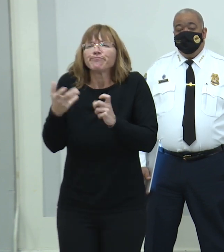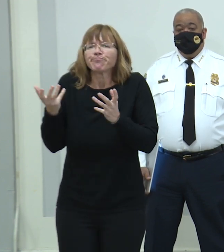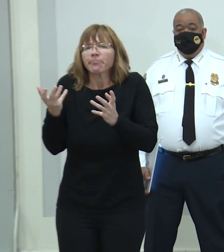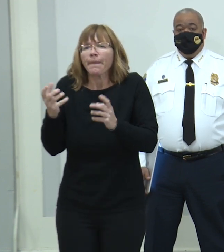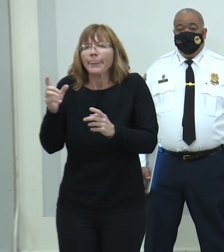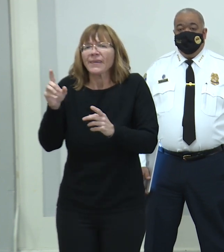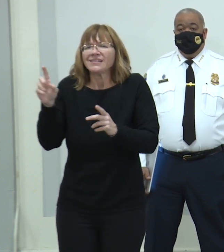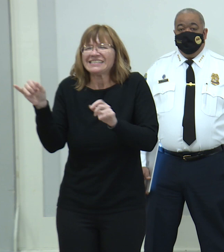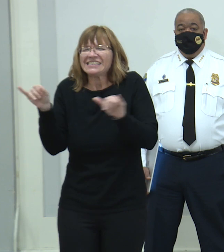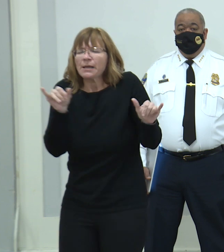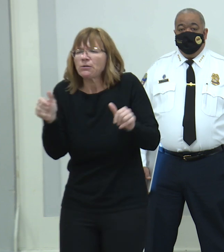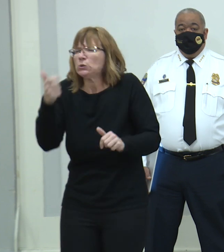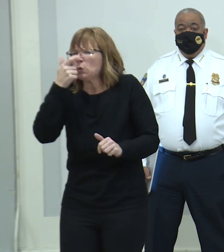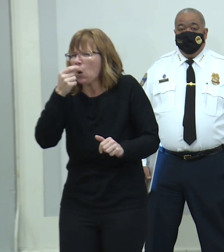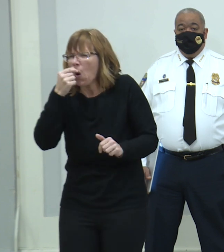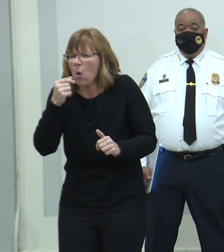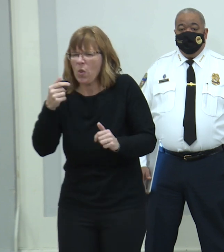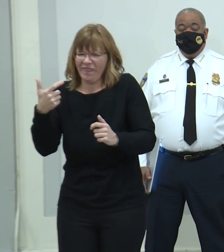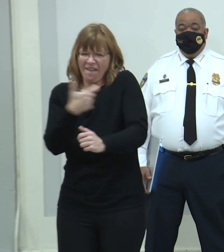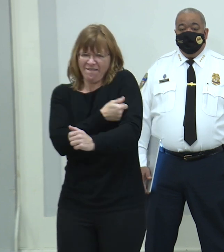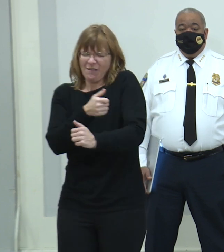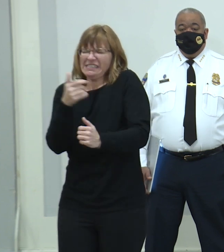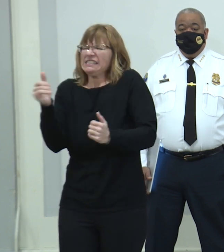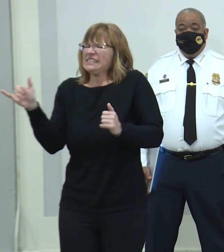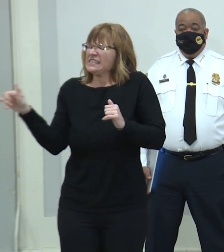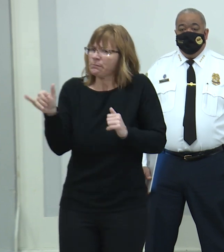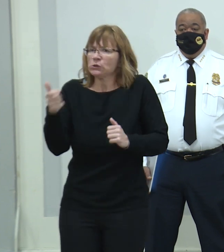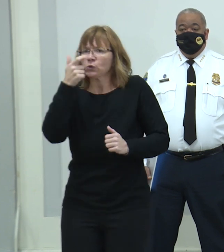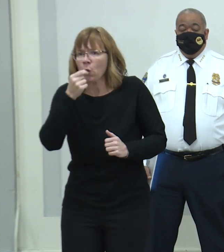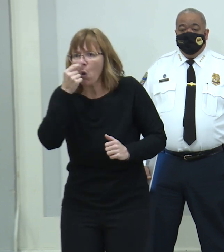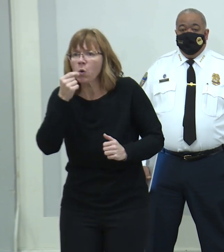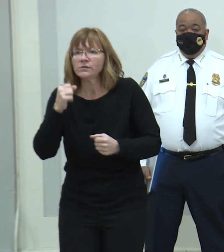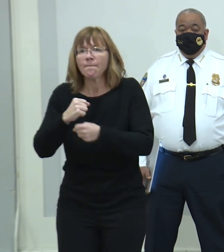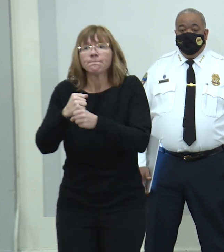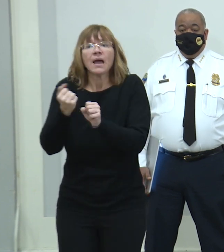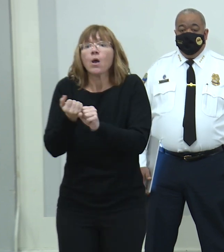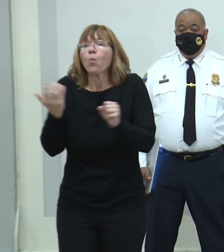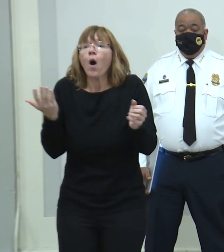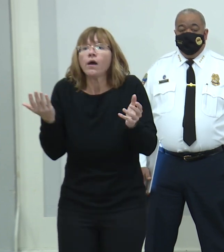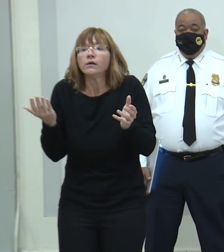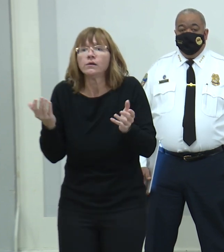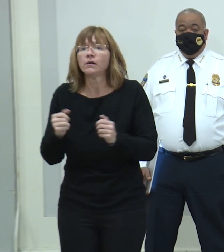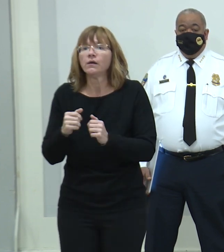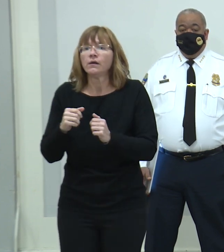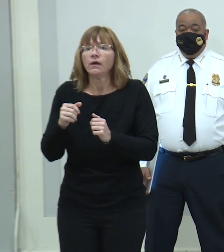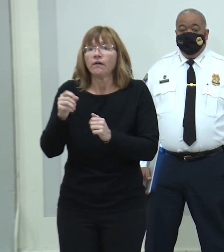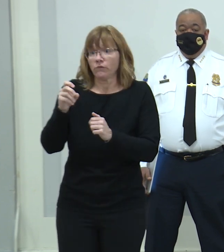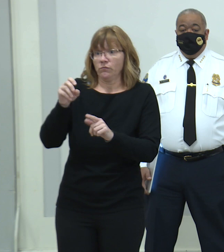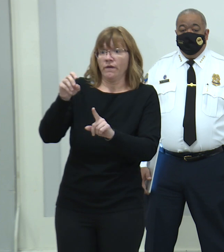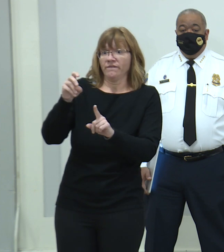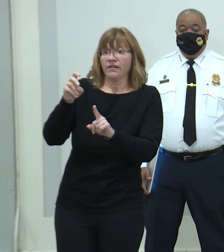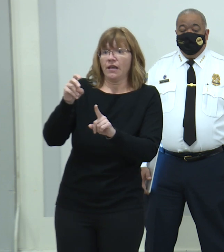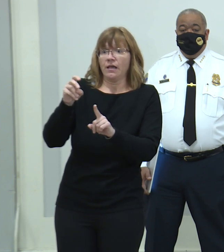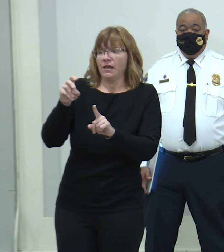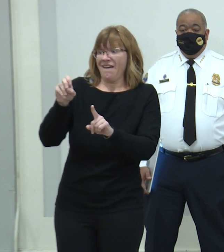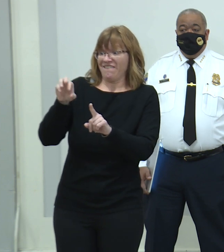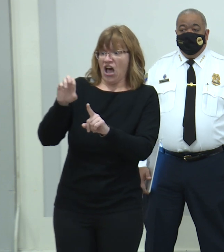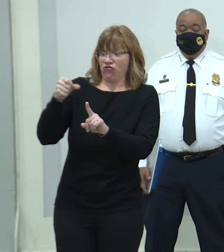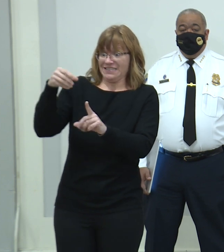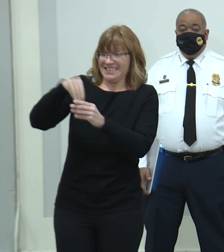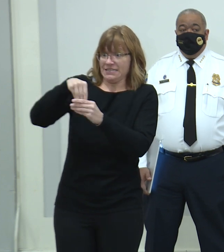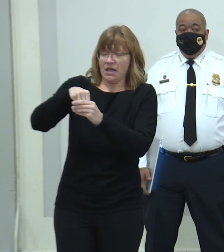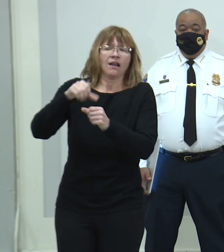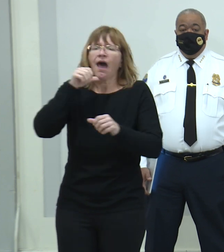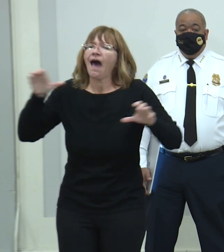is the same virus that causes the common cold. Because this virus has been inactivated, it will no longer cause infection.